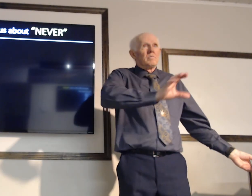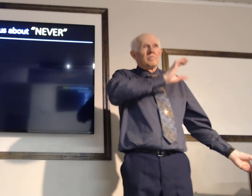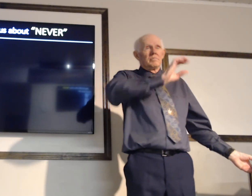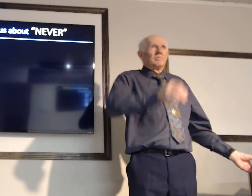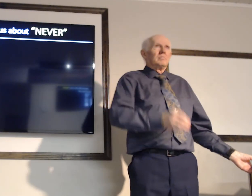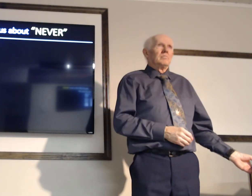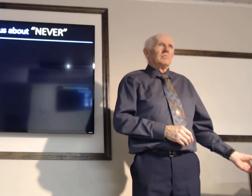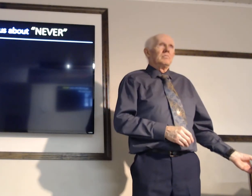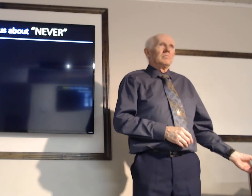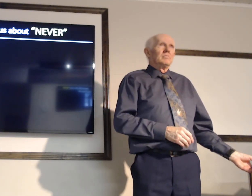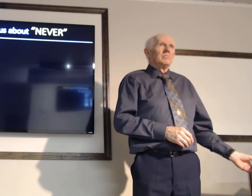The cross.